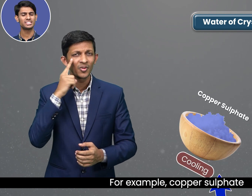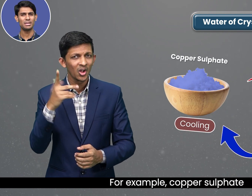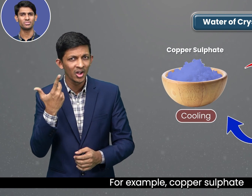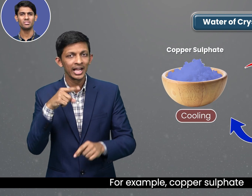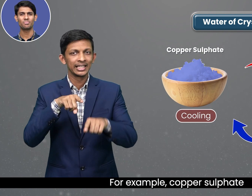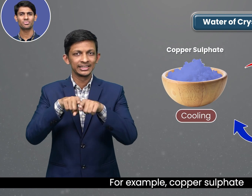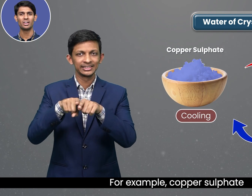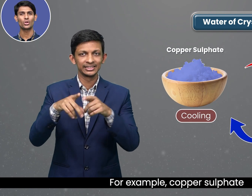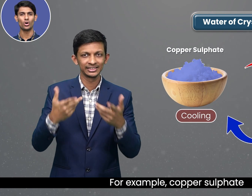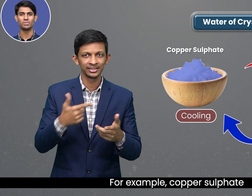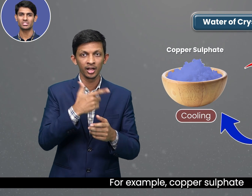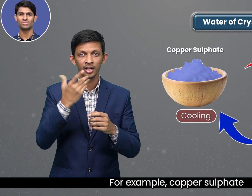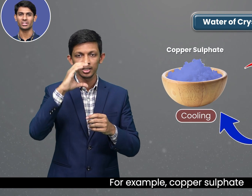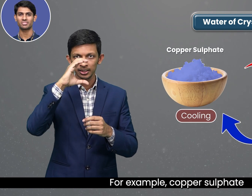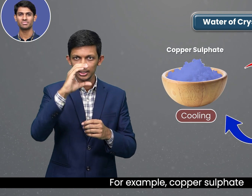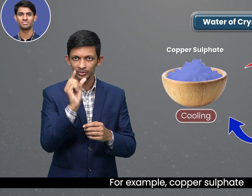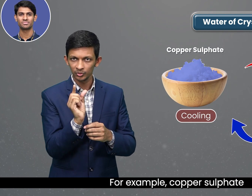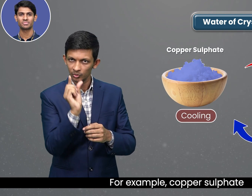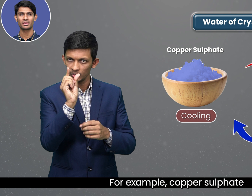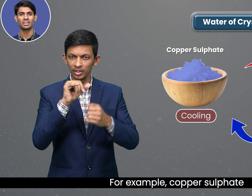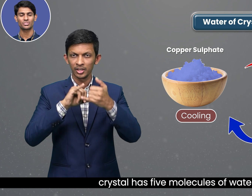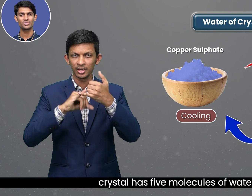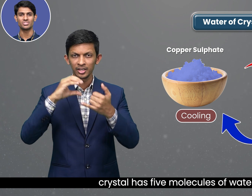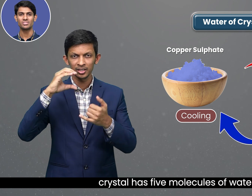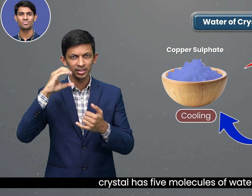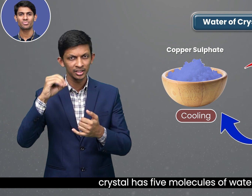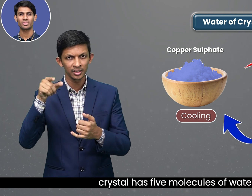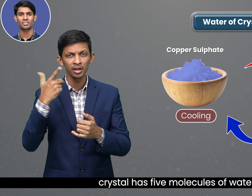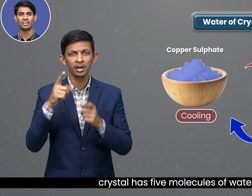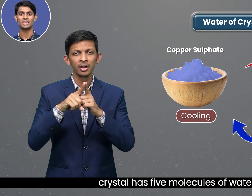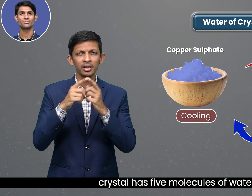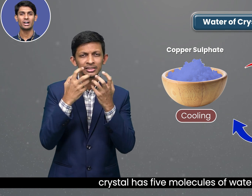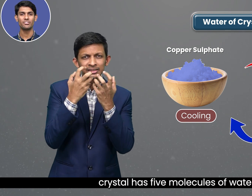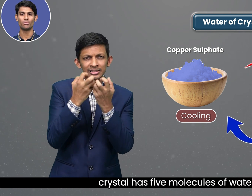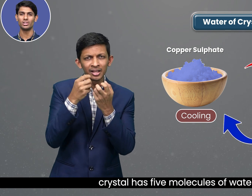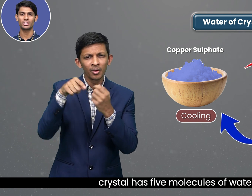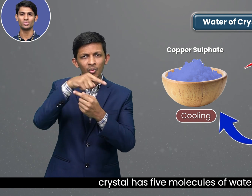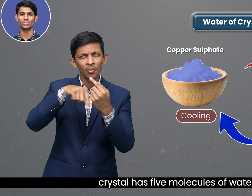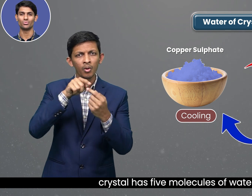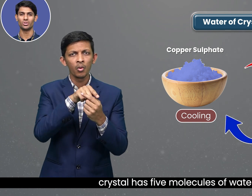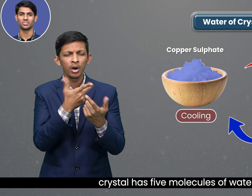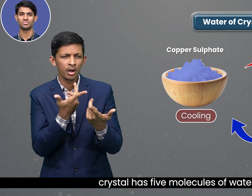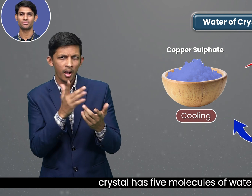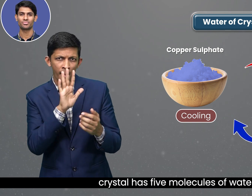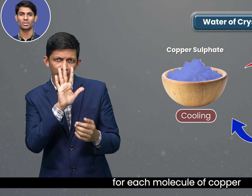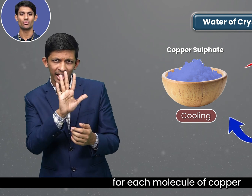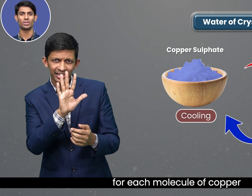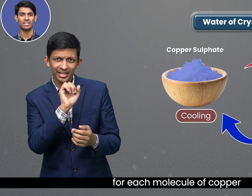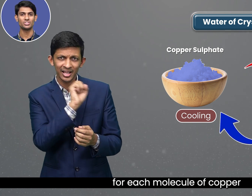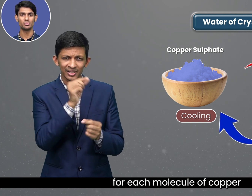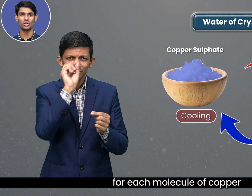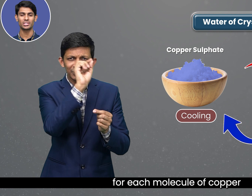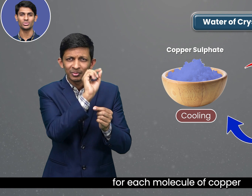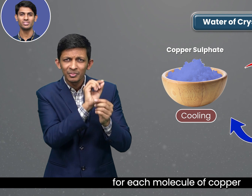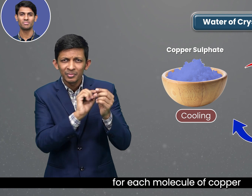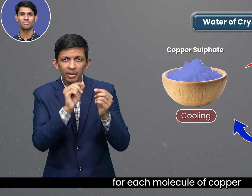For example, copper sulfate crystal has 5 molecules of water for